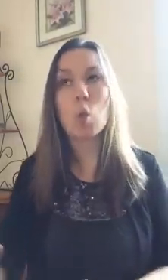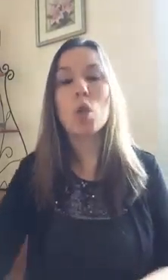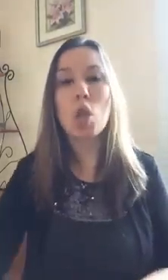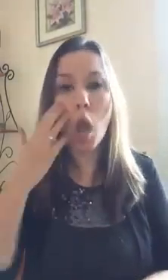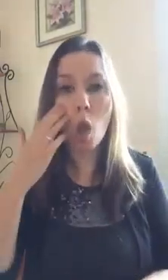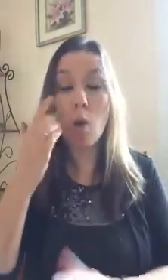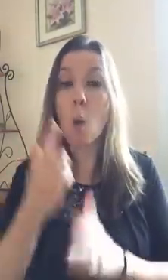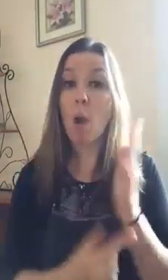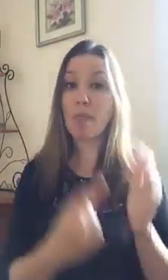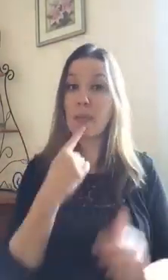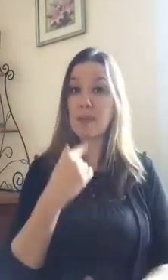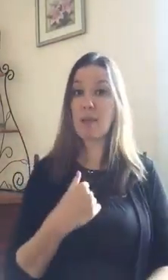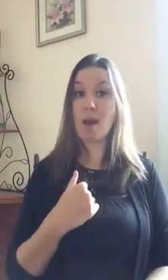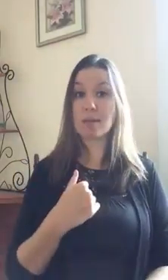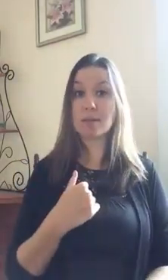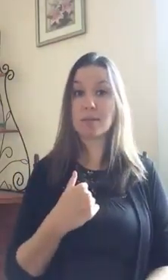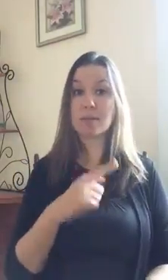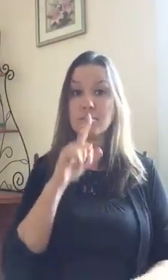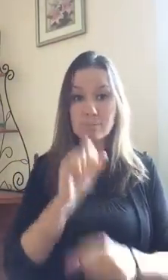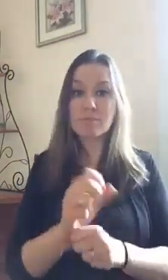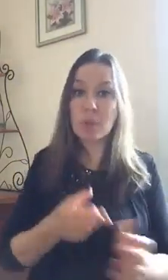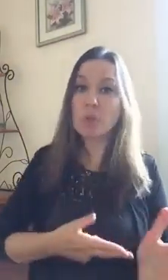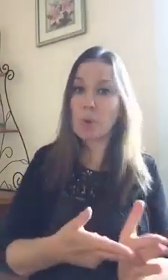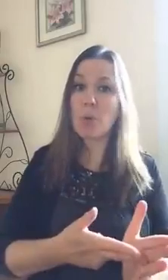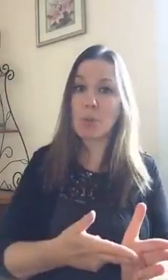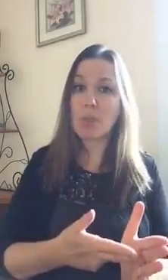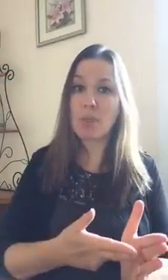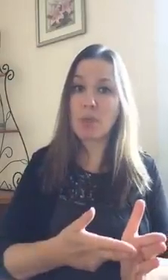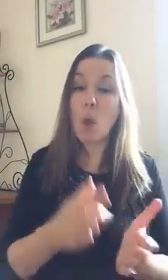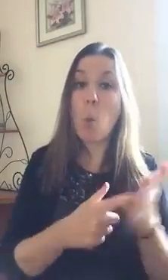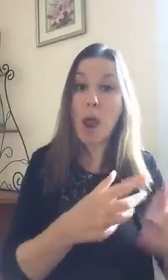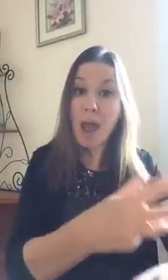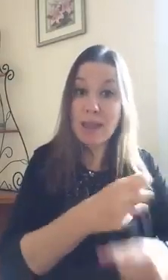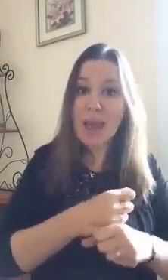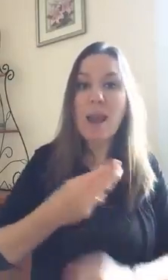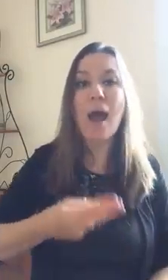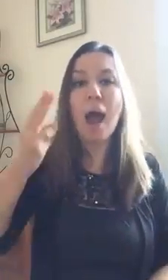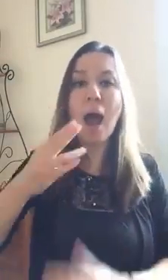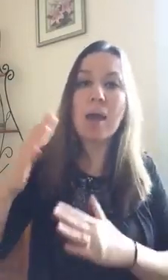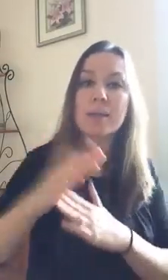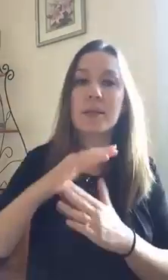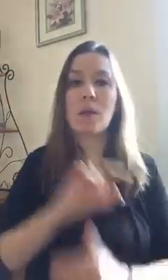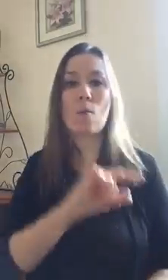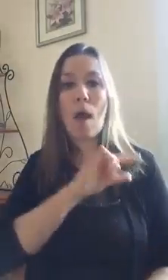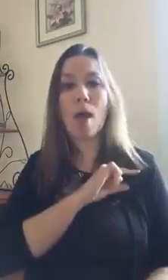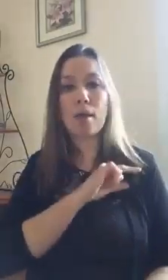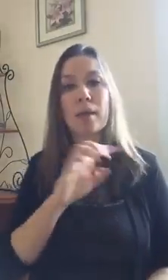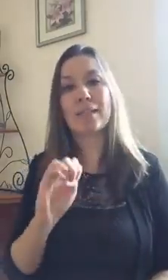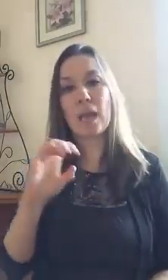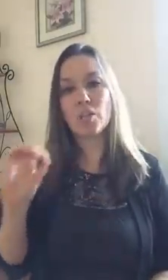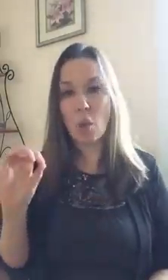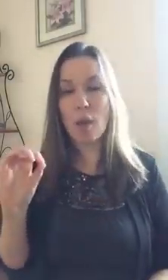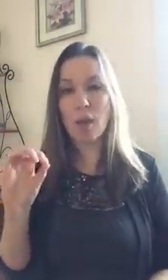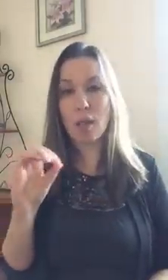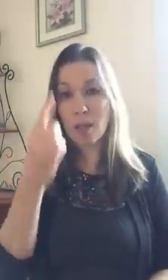they're telling you is the truth and what you are receiving is the highest quality essential oil for you and your